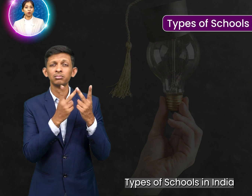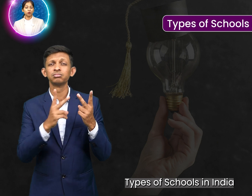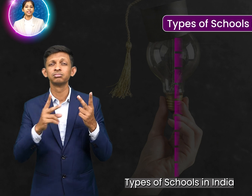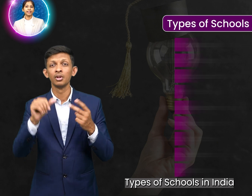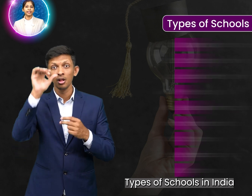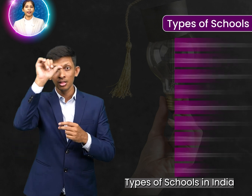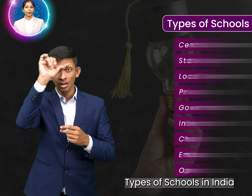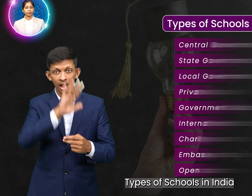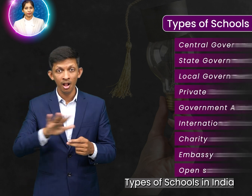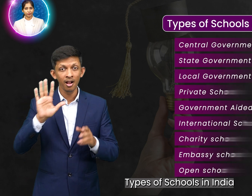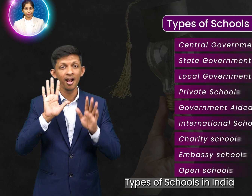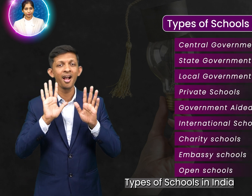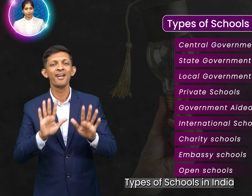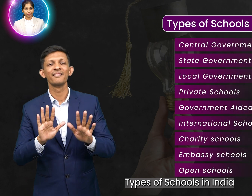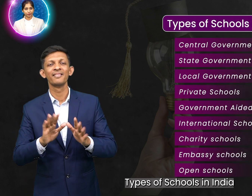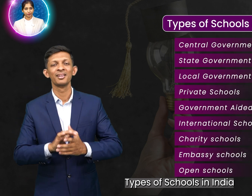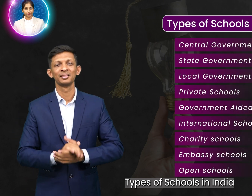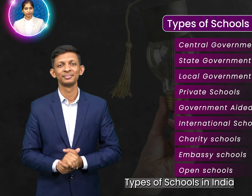Types of schools in India.